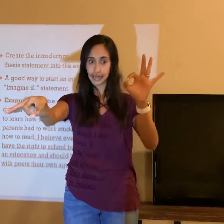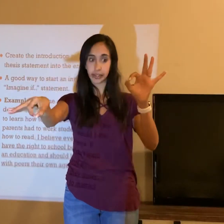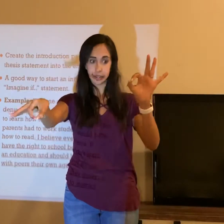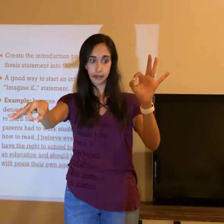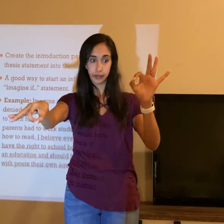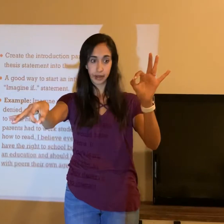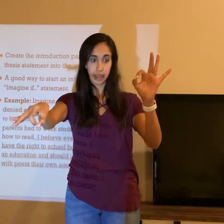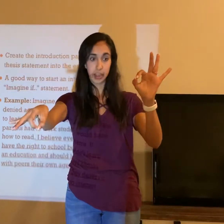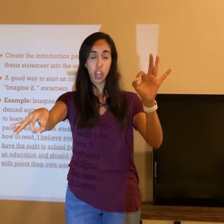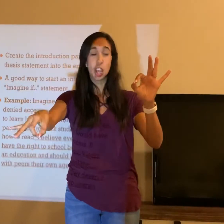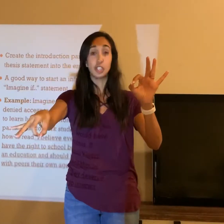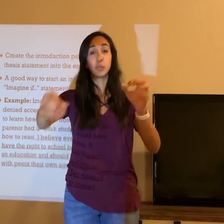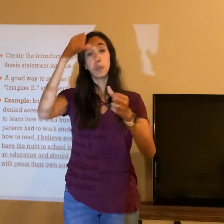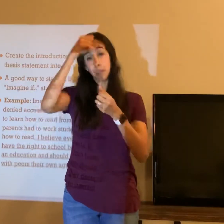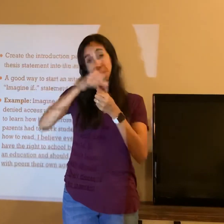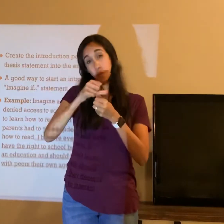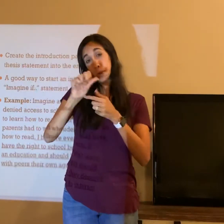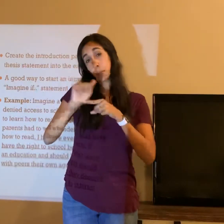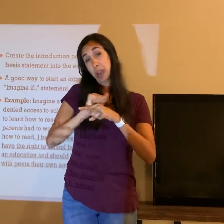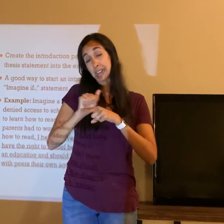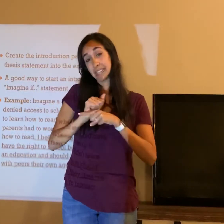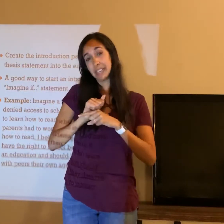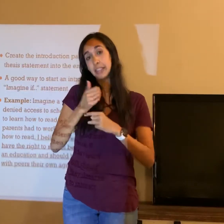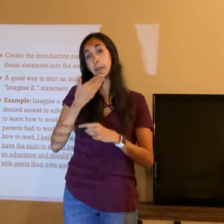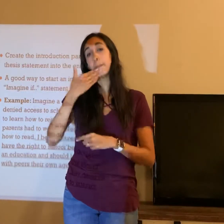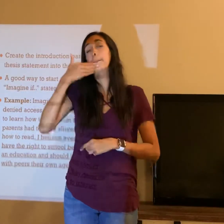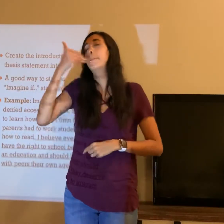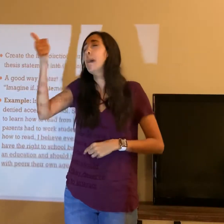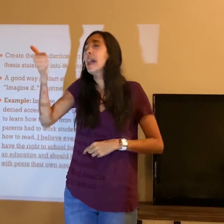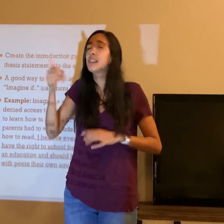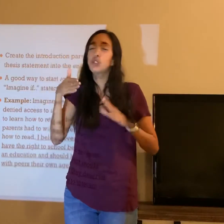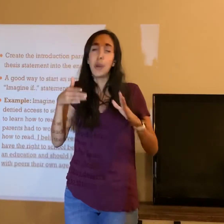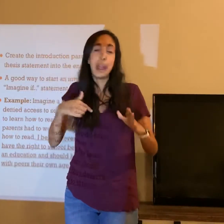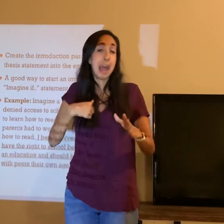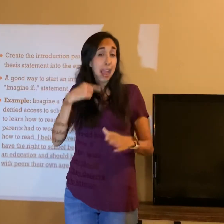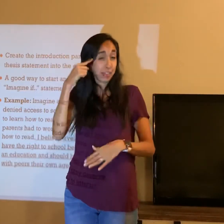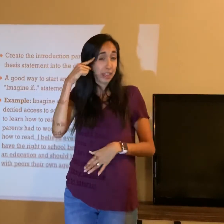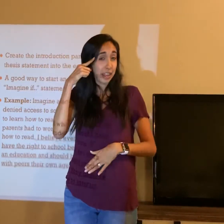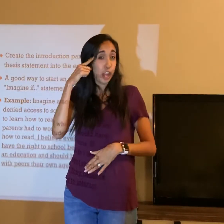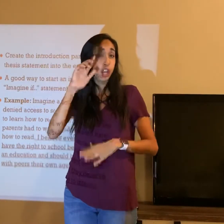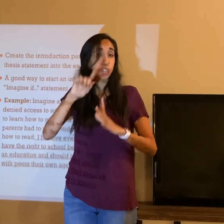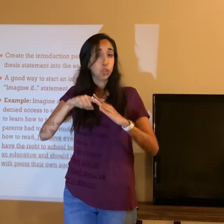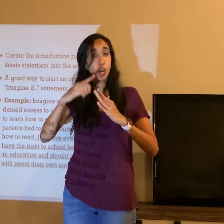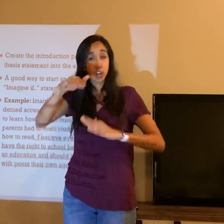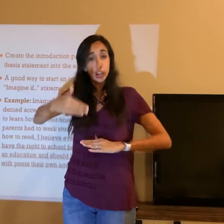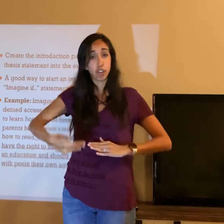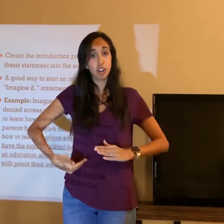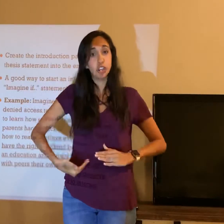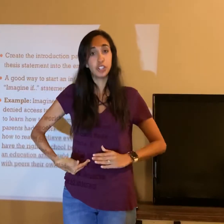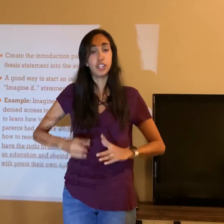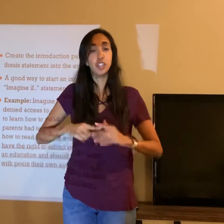sentence, okay? So remember we were practicing the best way, I think, to start an introduction is start